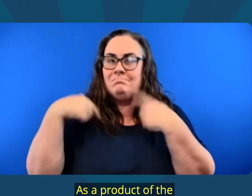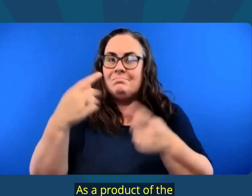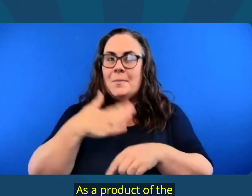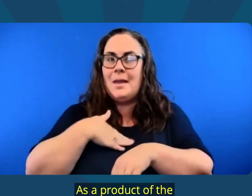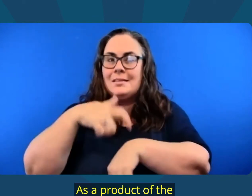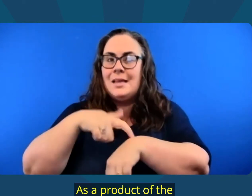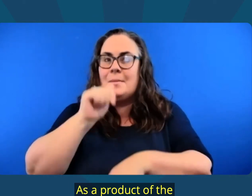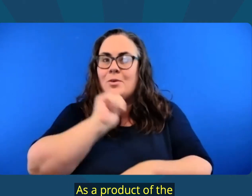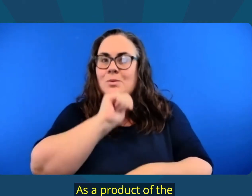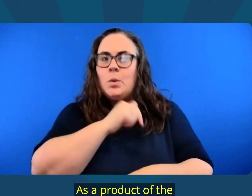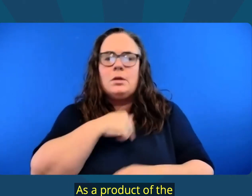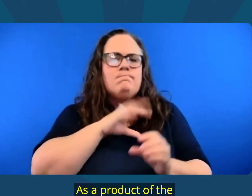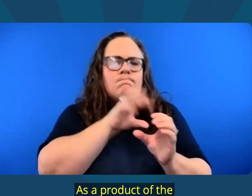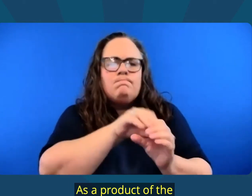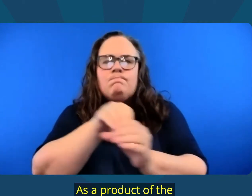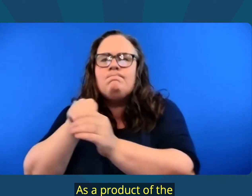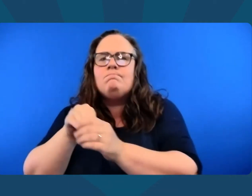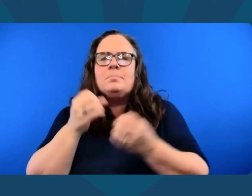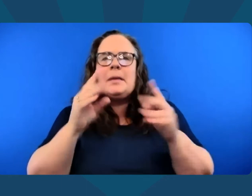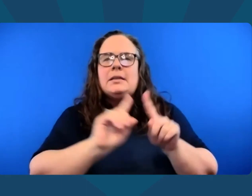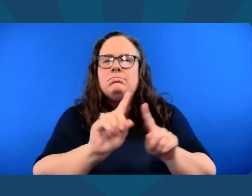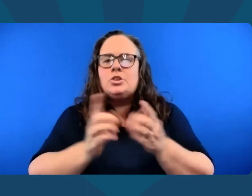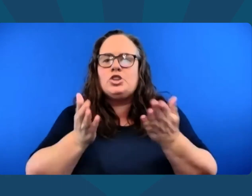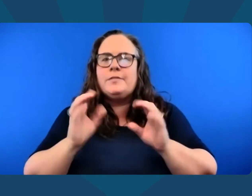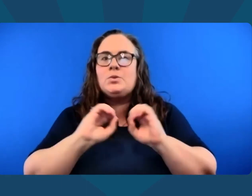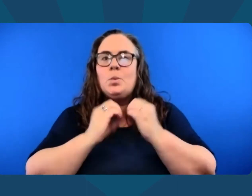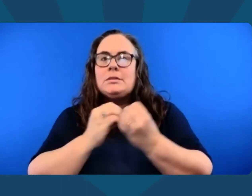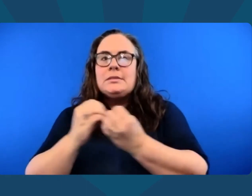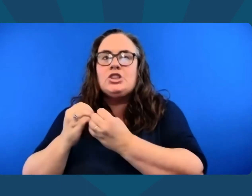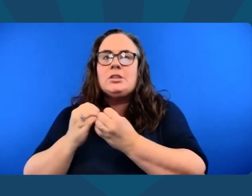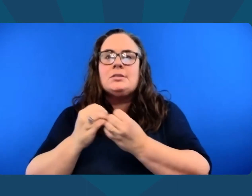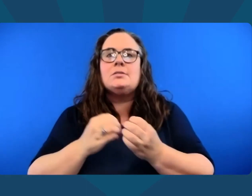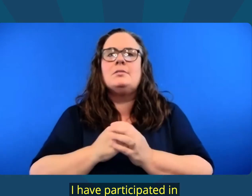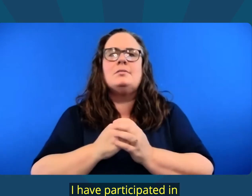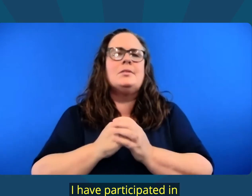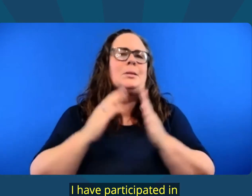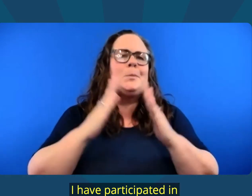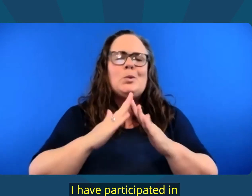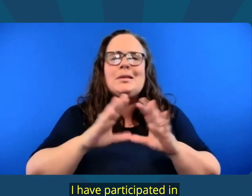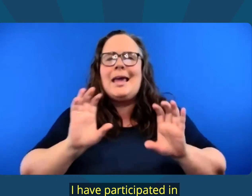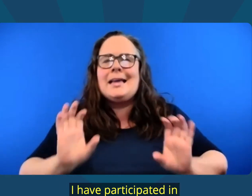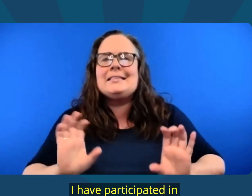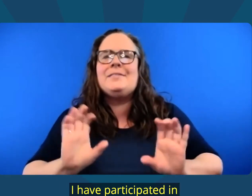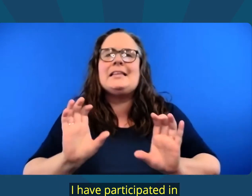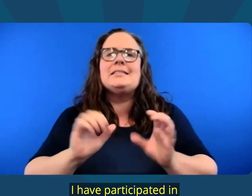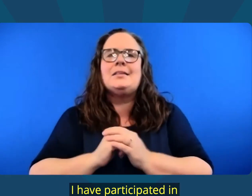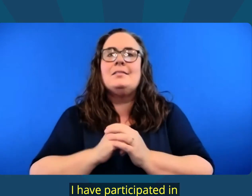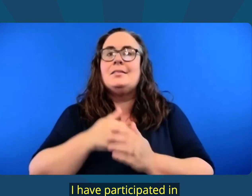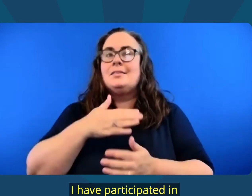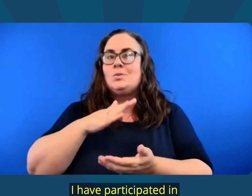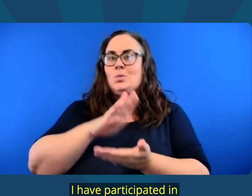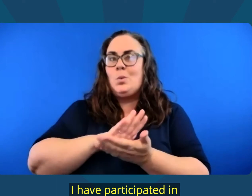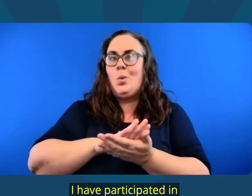As a product of the Scottsdale school system and throughout my time in Arizona, I have participated in many